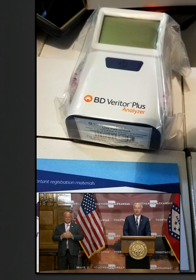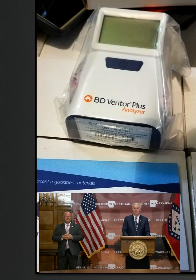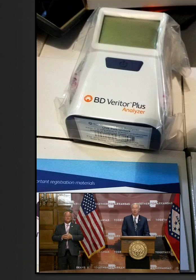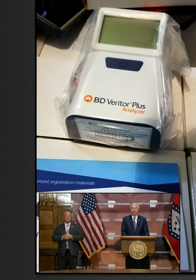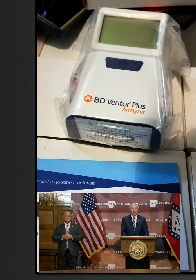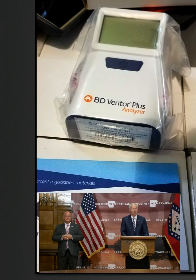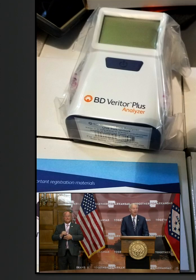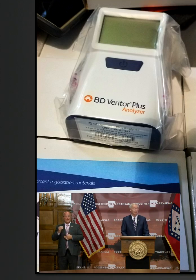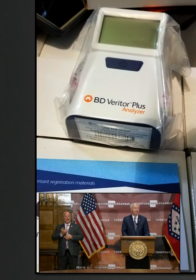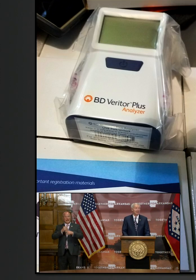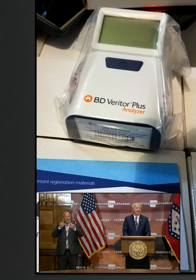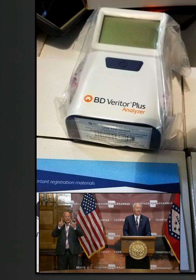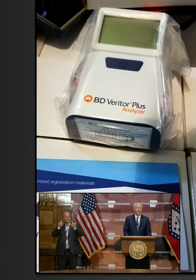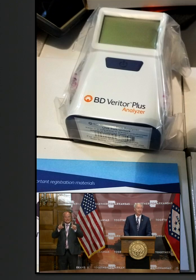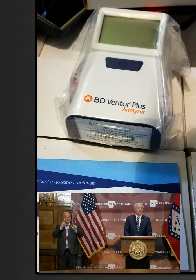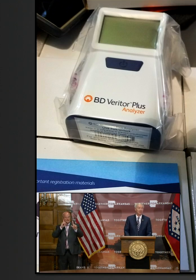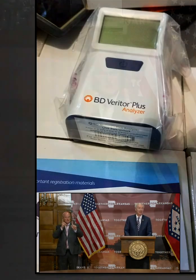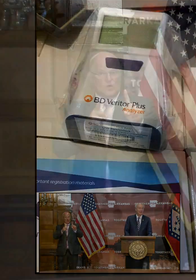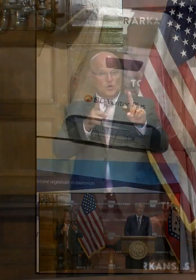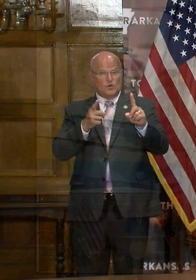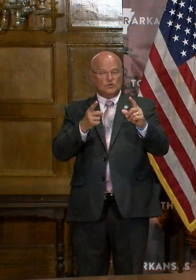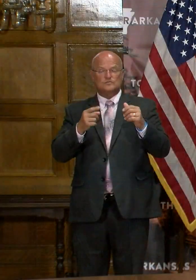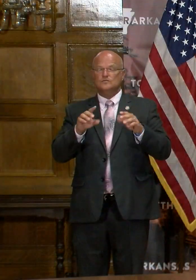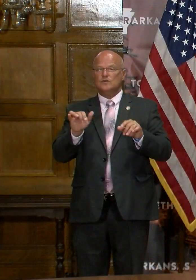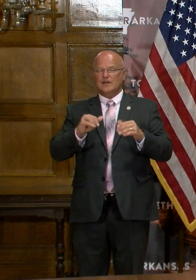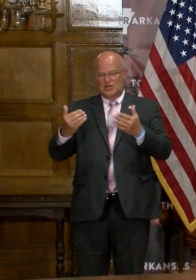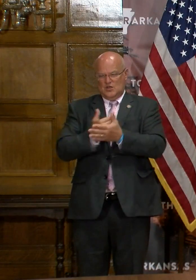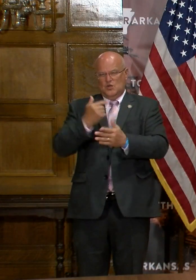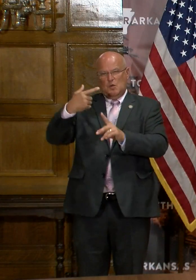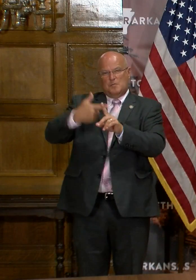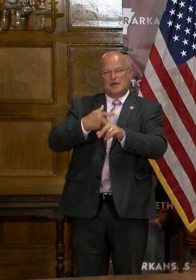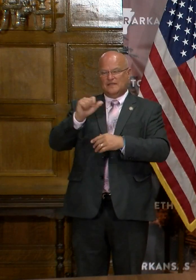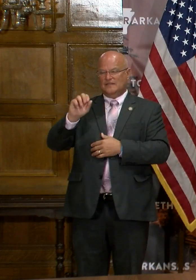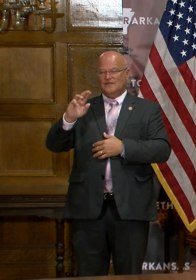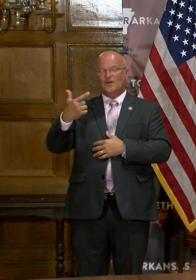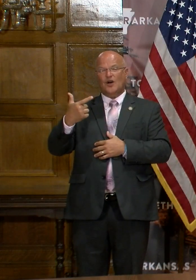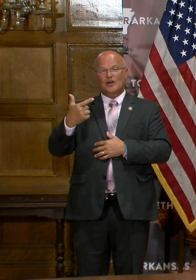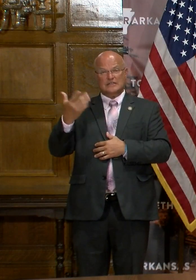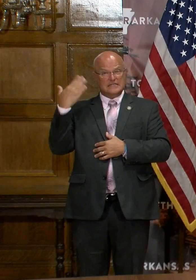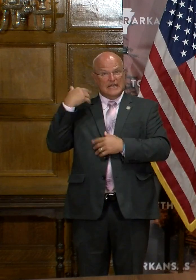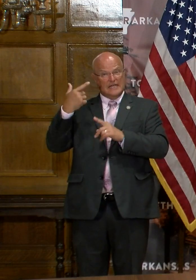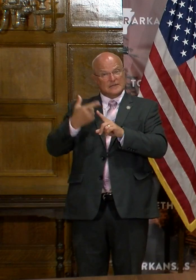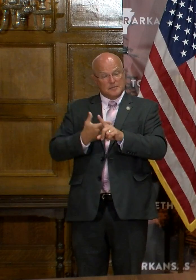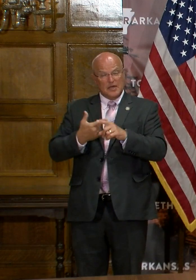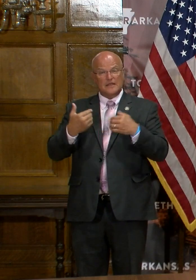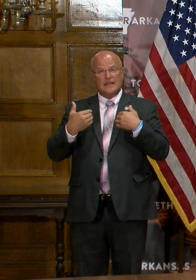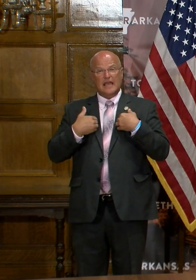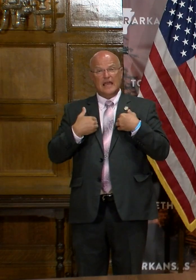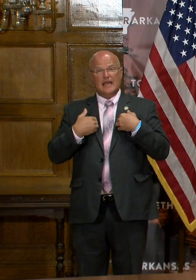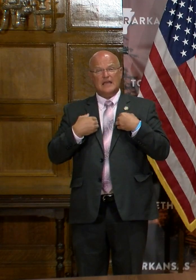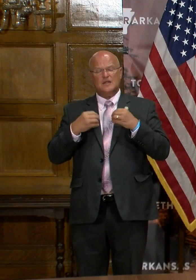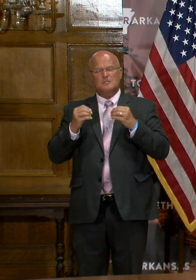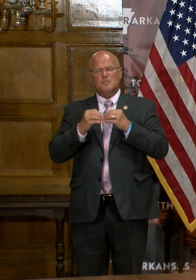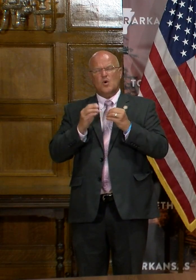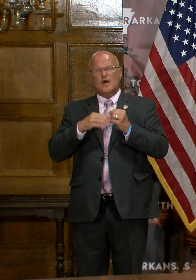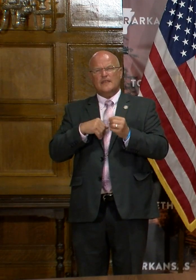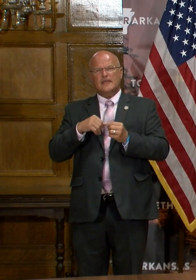our testing goal as well. This is the beginning of the new month of August, and last month we had a little bit over